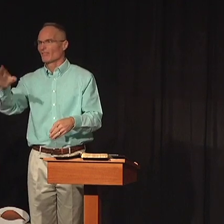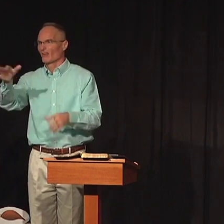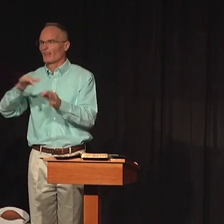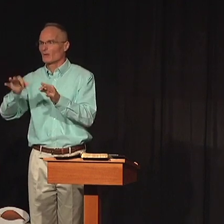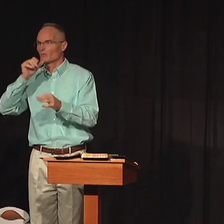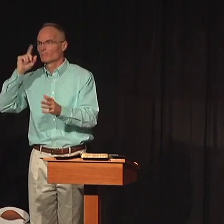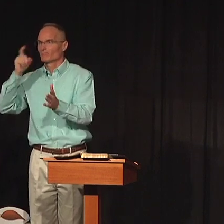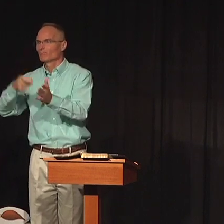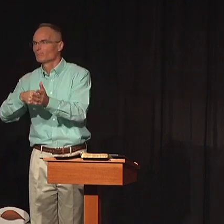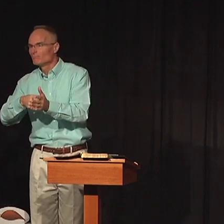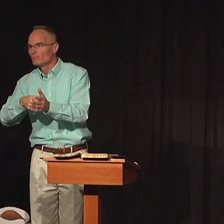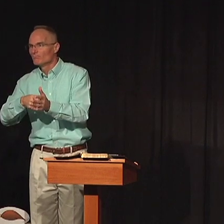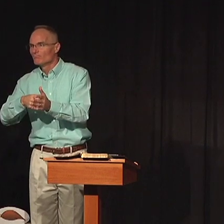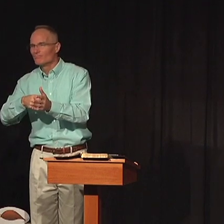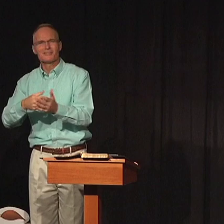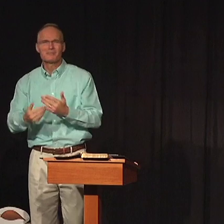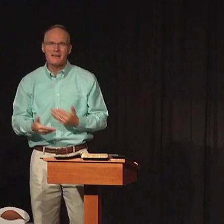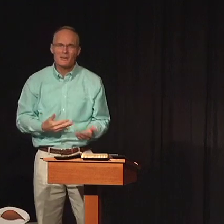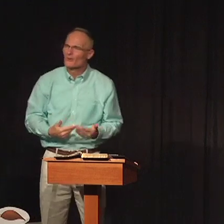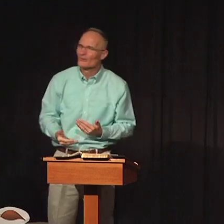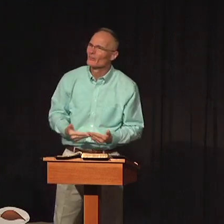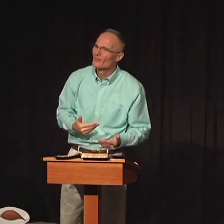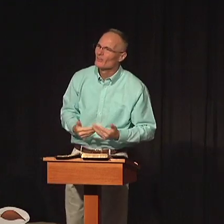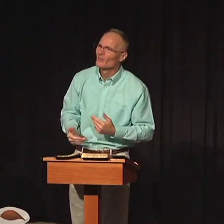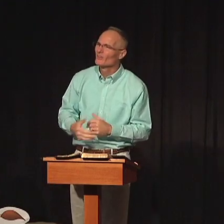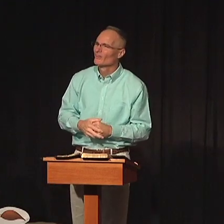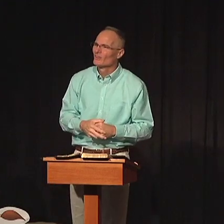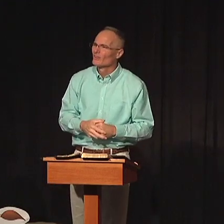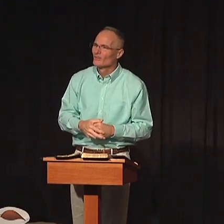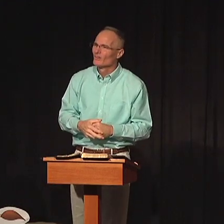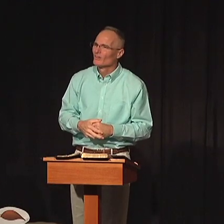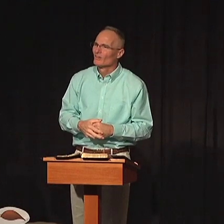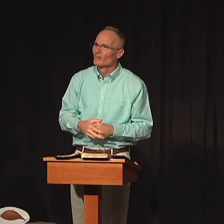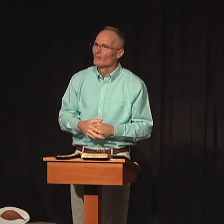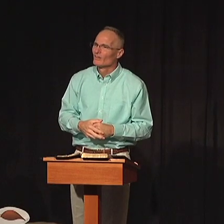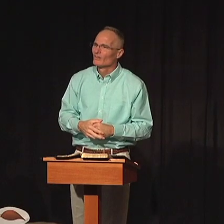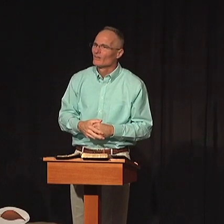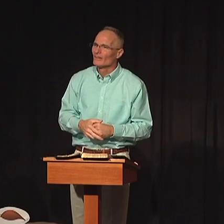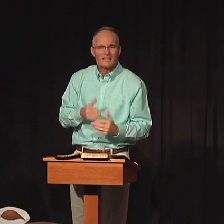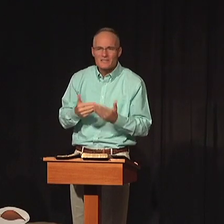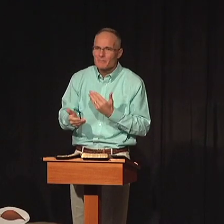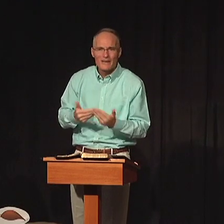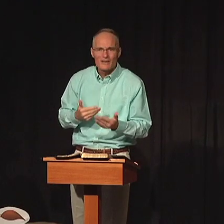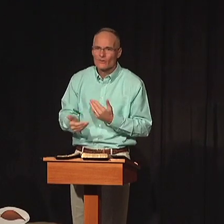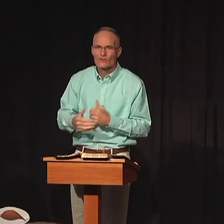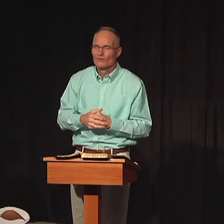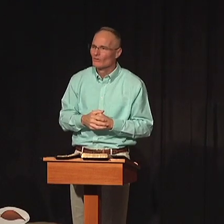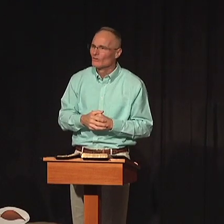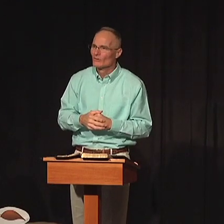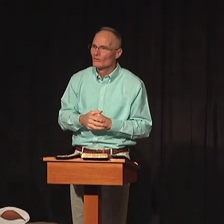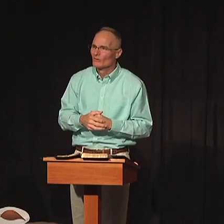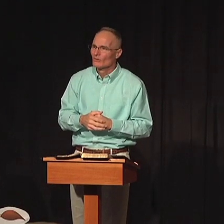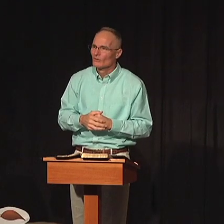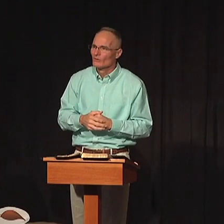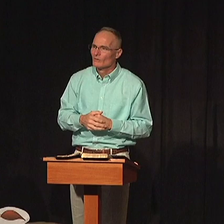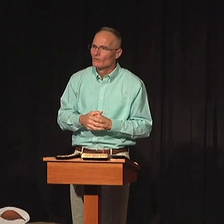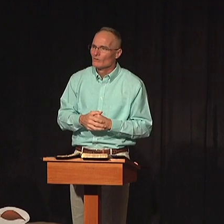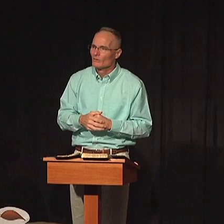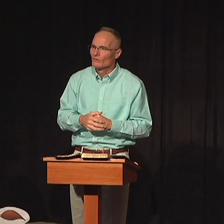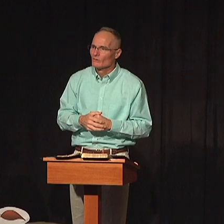person, ooh, I don't even recognize their language. That doesn't matter. That doesn't matter.